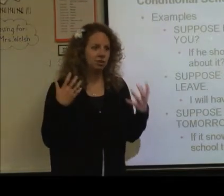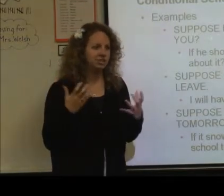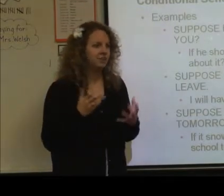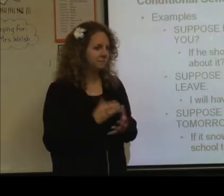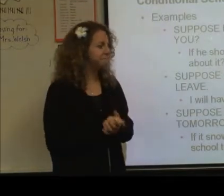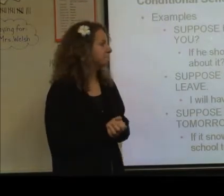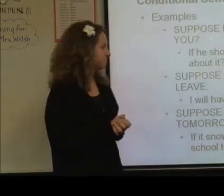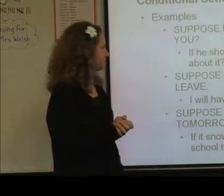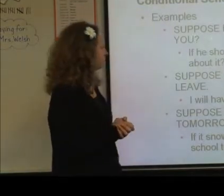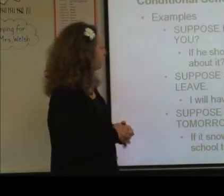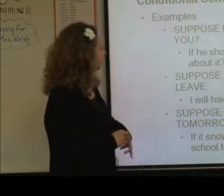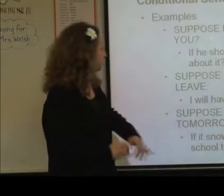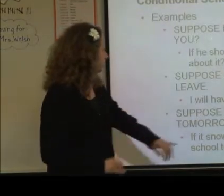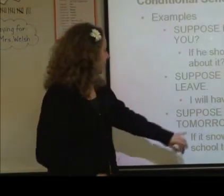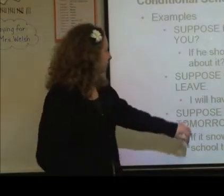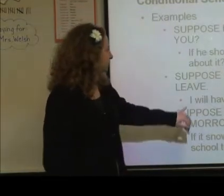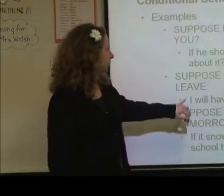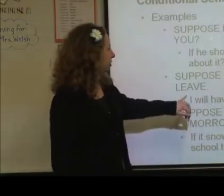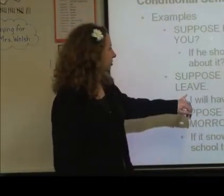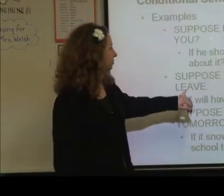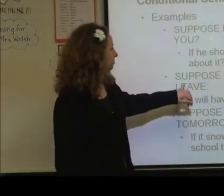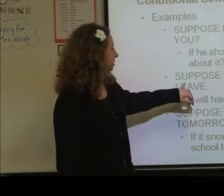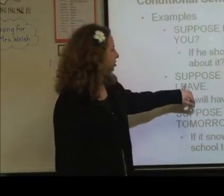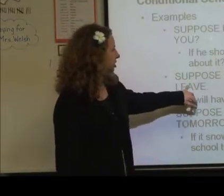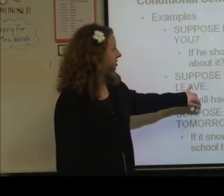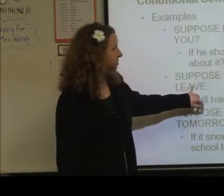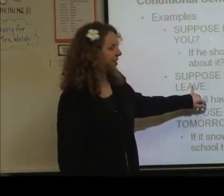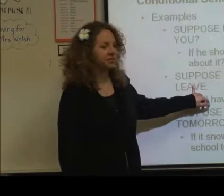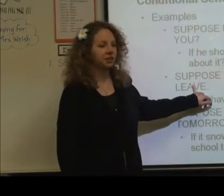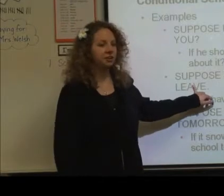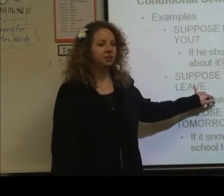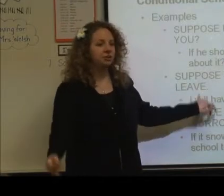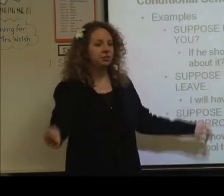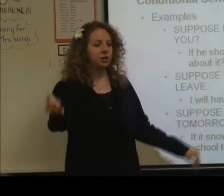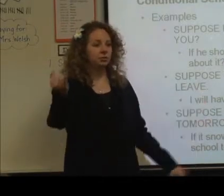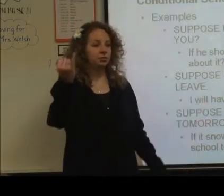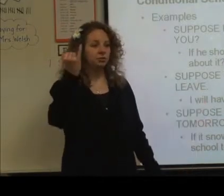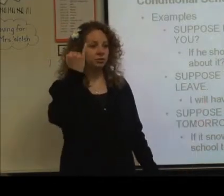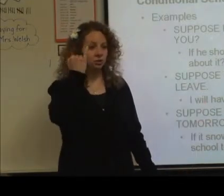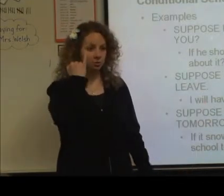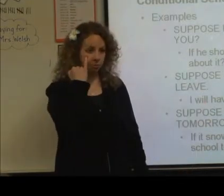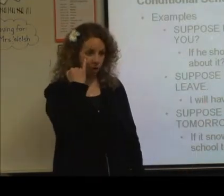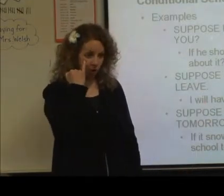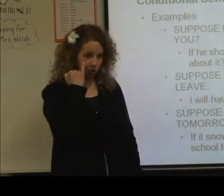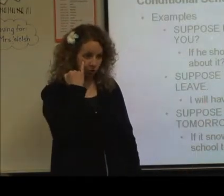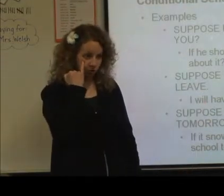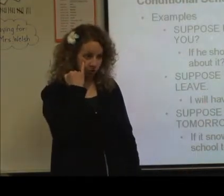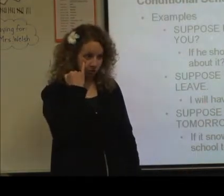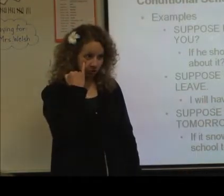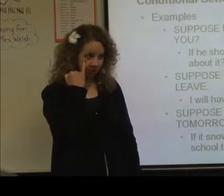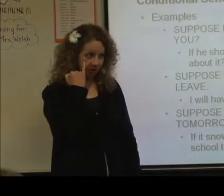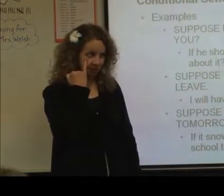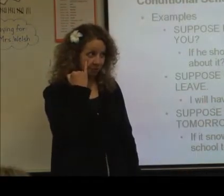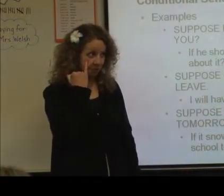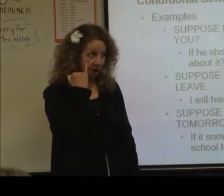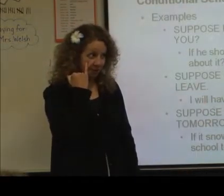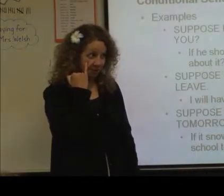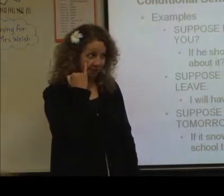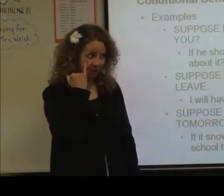rest of it. Okay, so let's try this one together. So, suppose, okay, so remember, eyebrows are